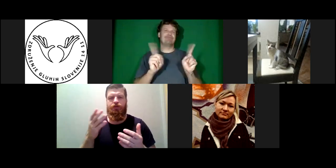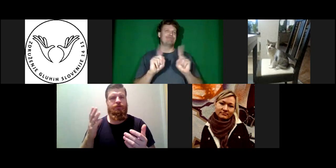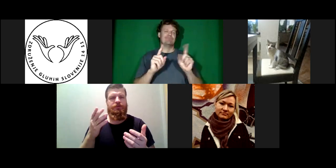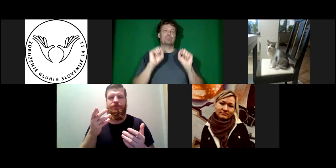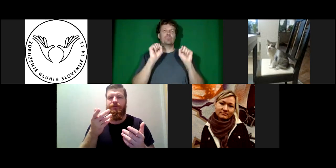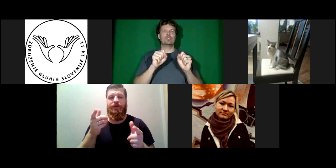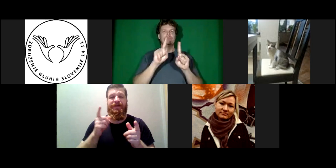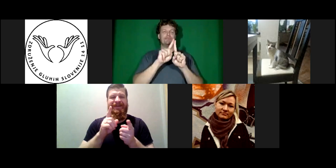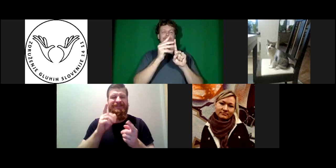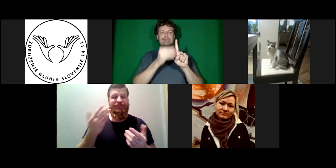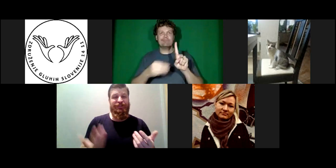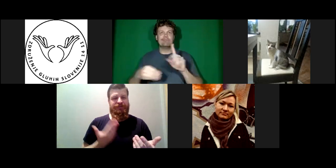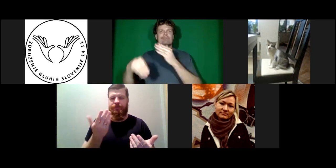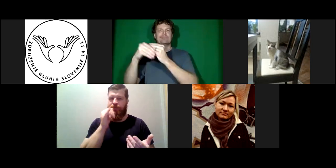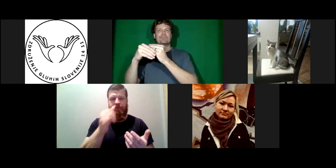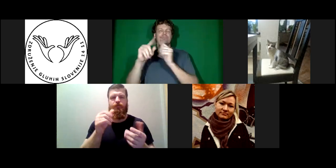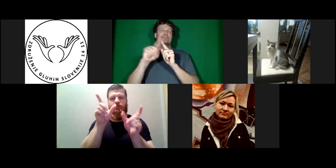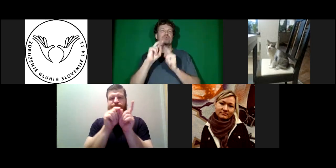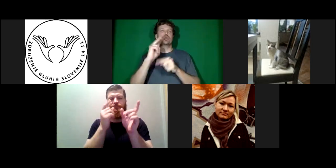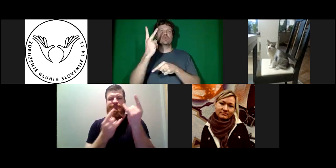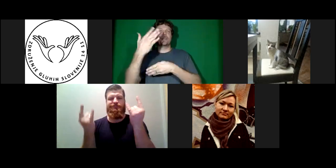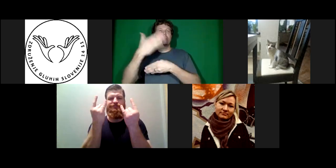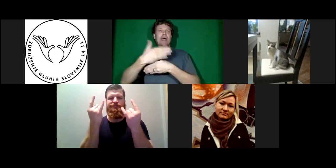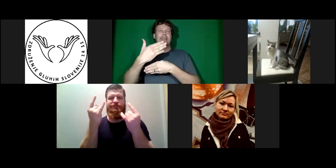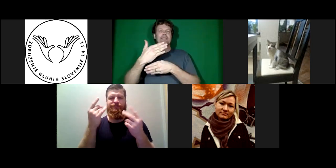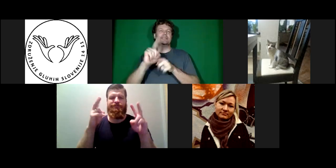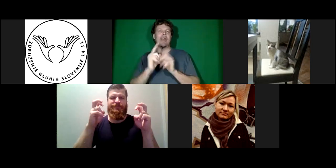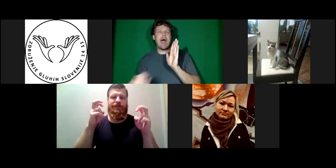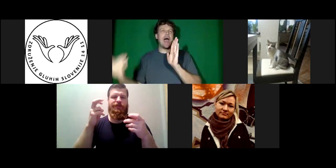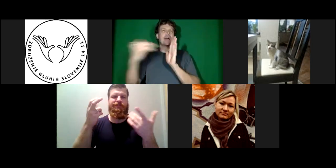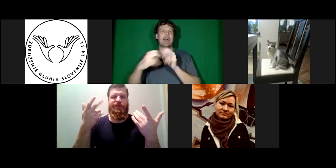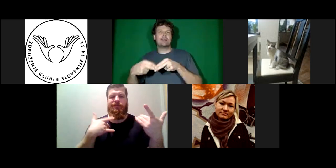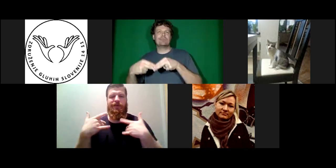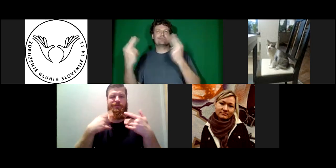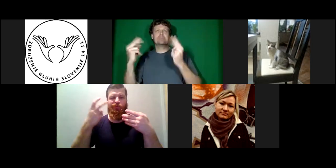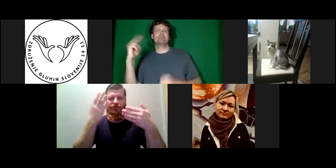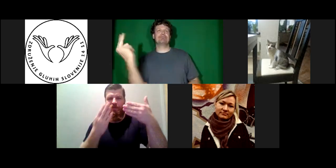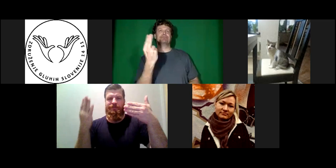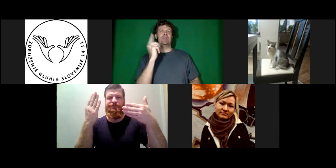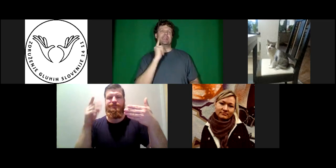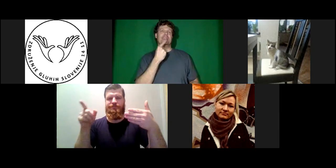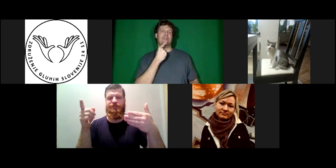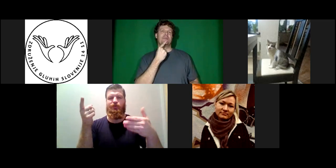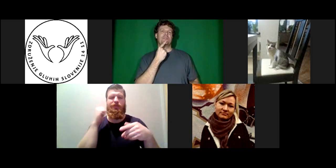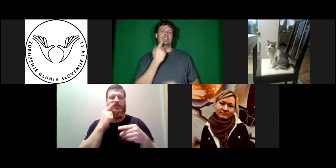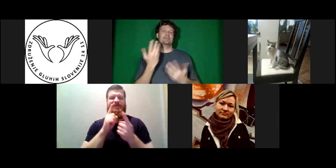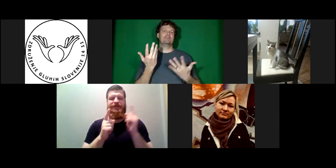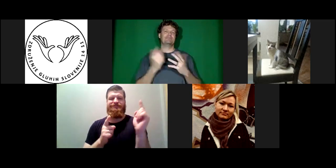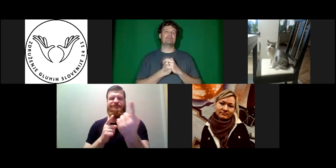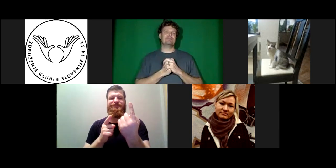idea and they said they didn't want the interpreter on live, but they put her on a additional channel.